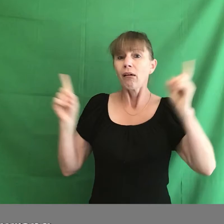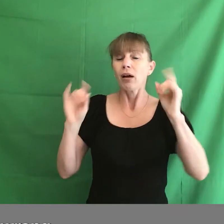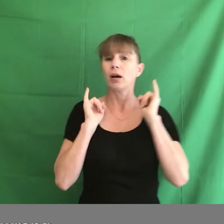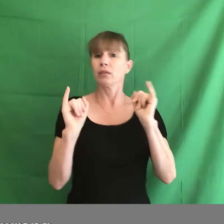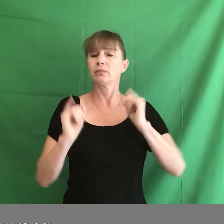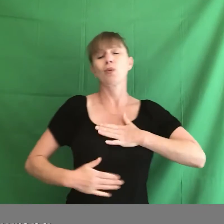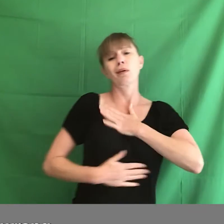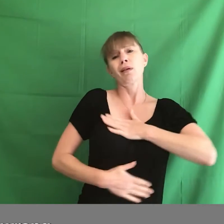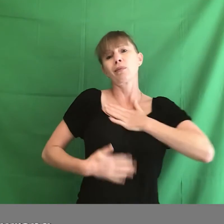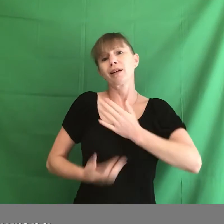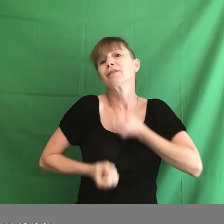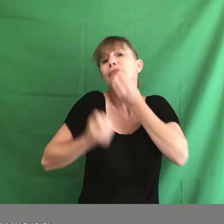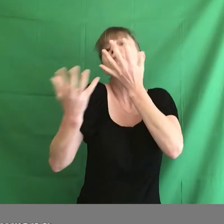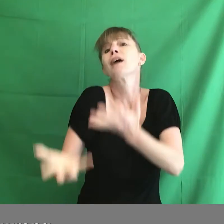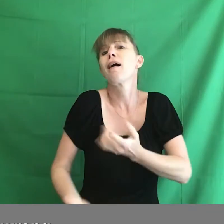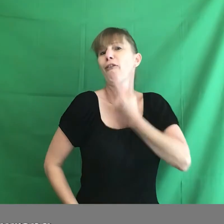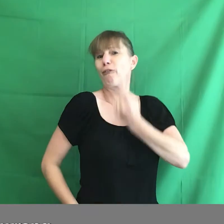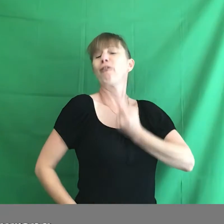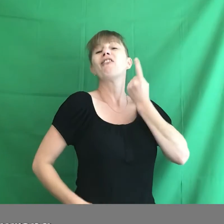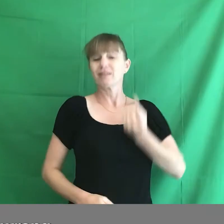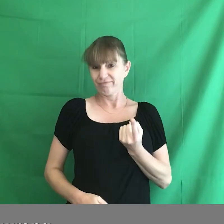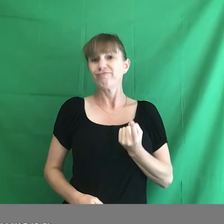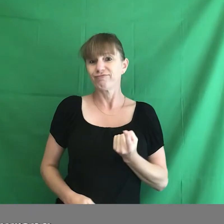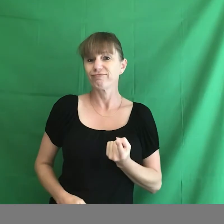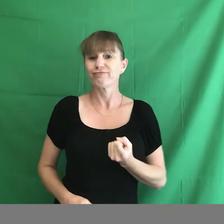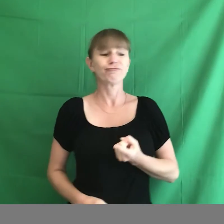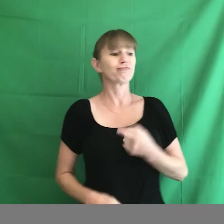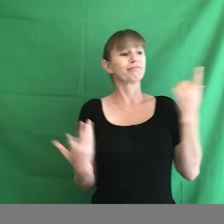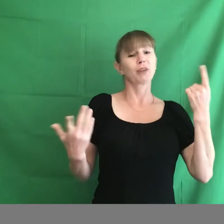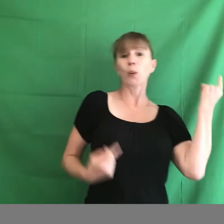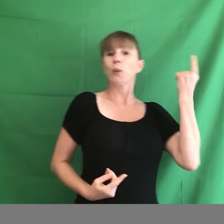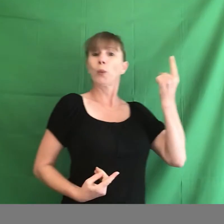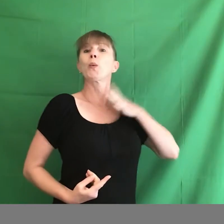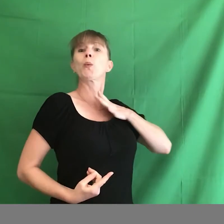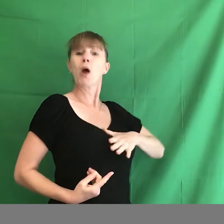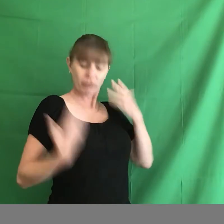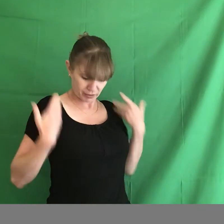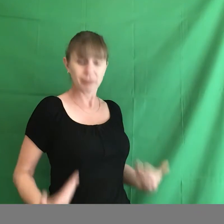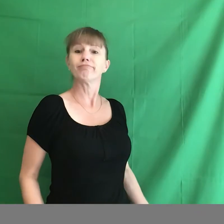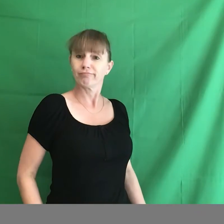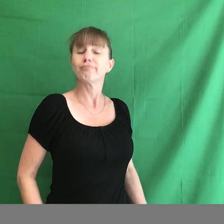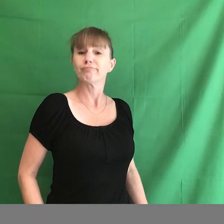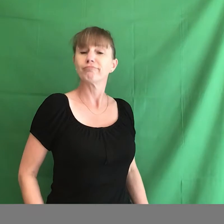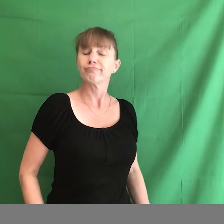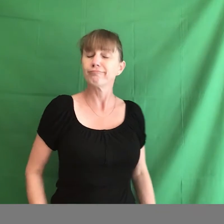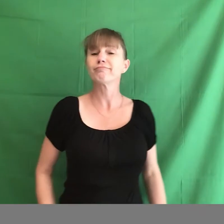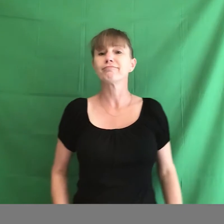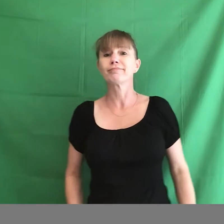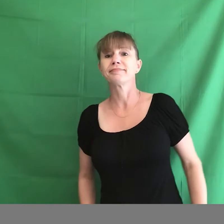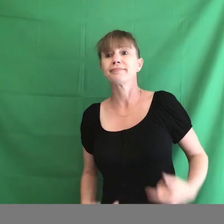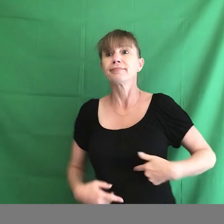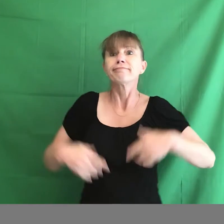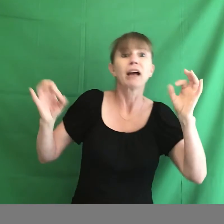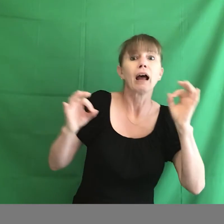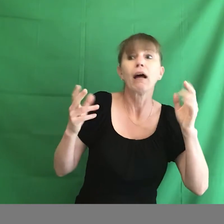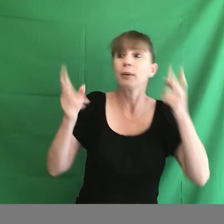What could be wrong with expressing yourself? Being who you want to be.